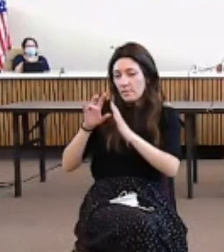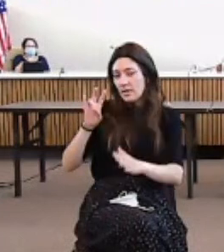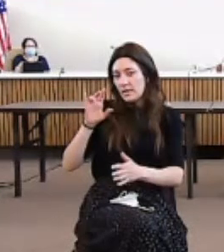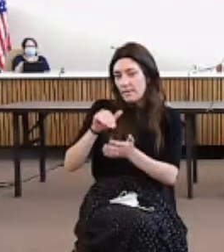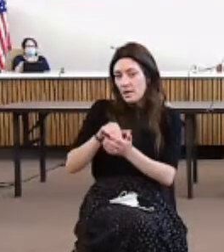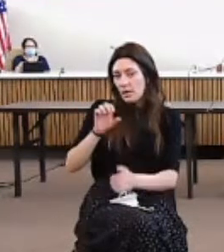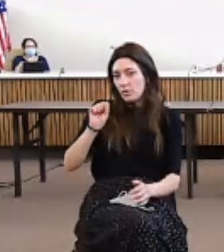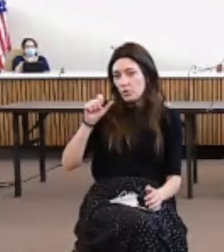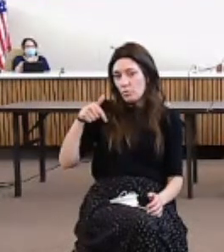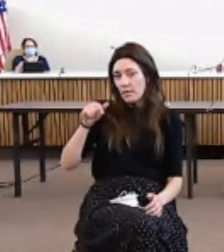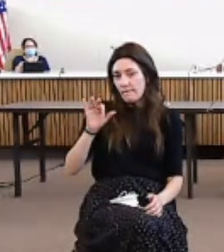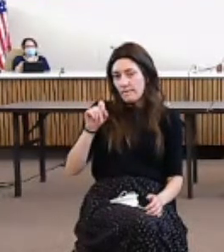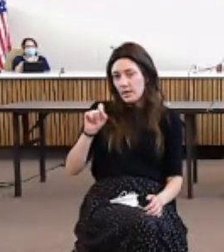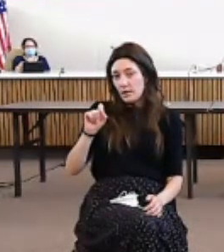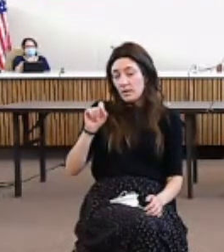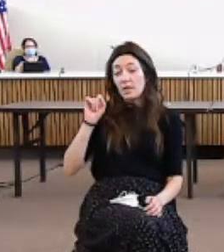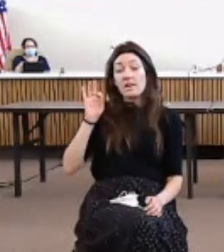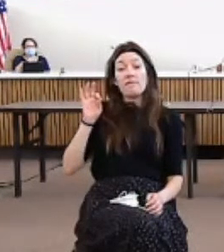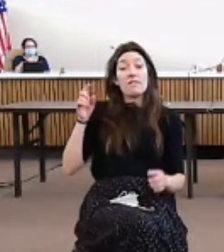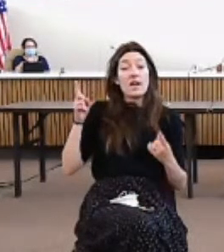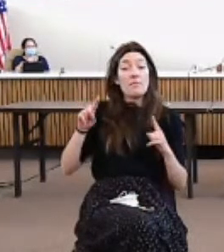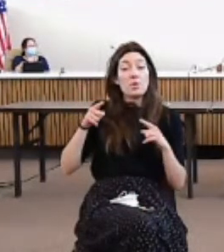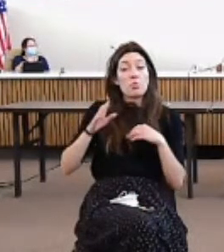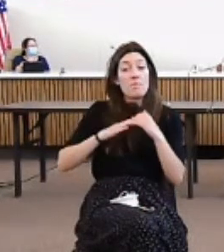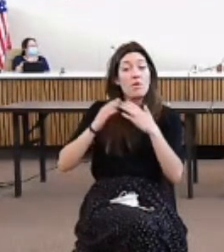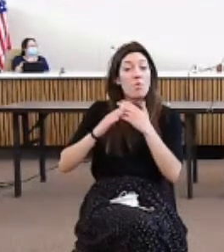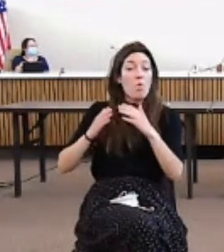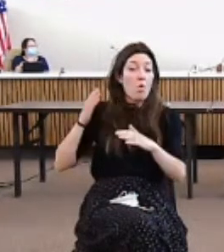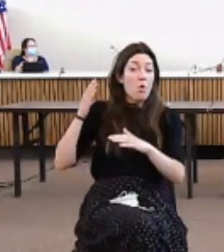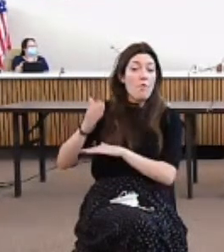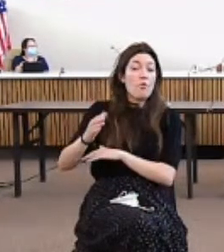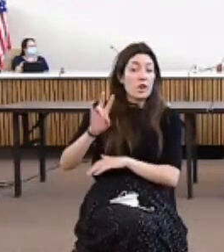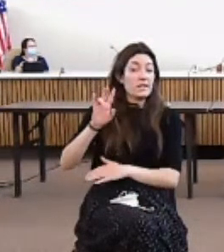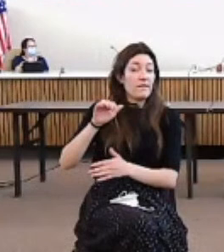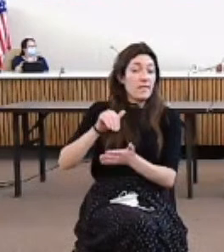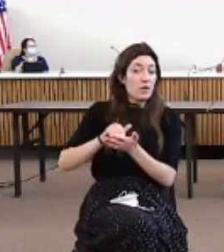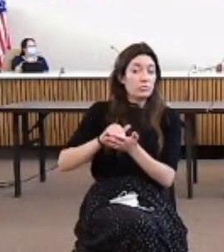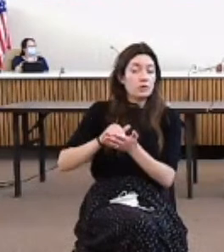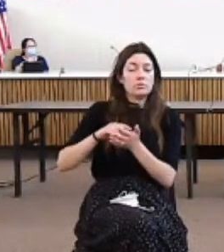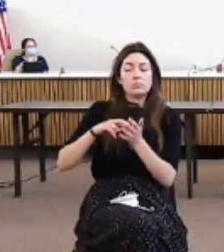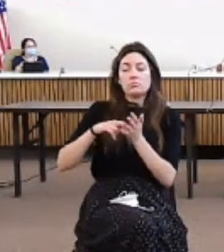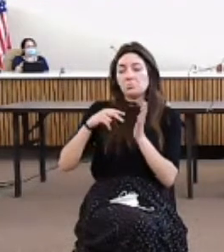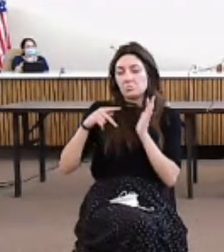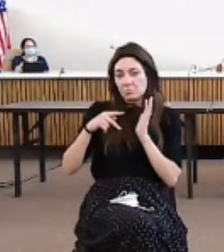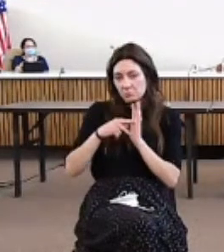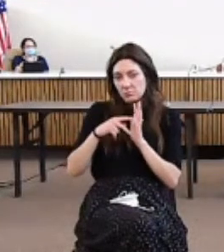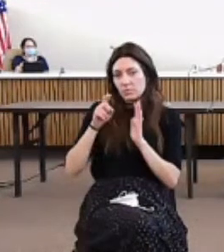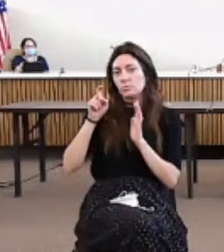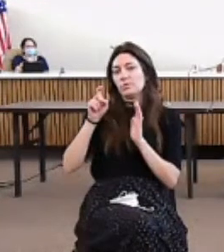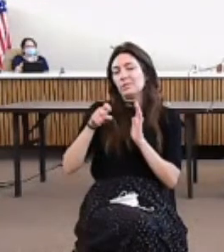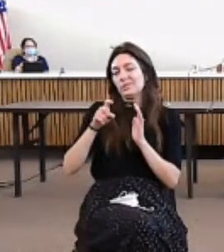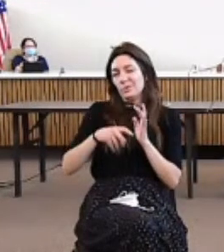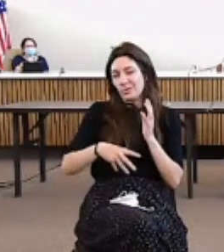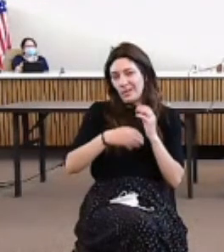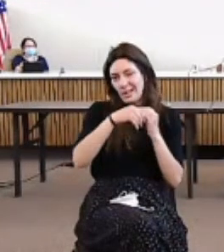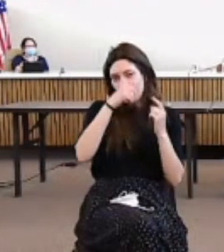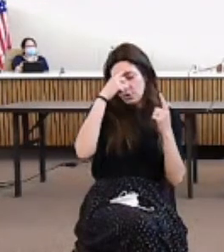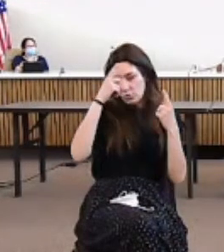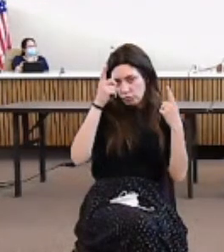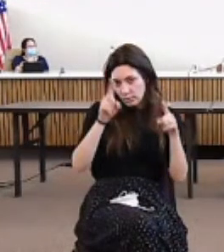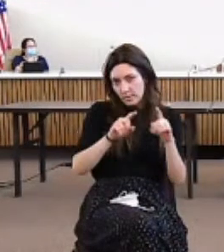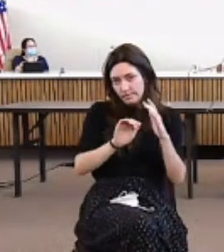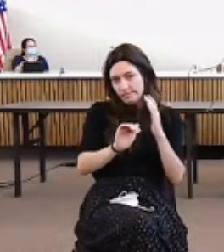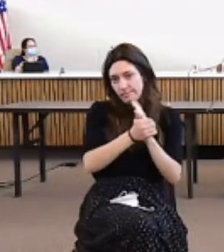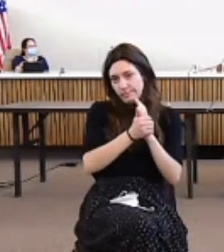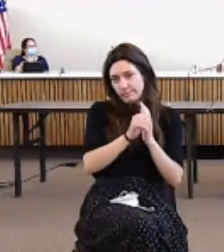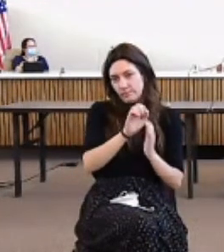If you are to go over 7,000 feet, you need to essentially enter into an agreement or